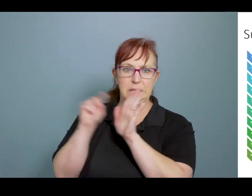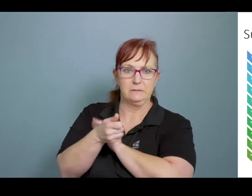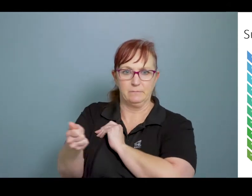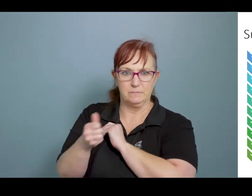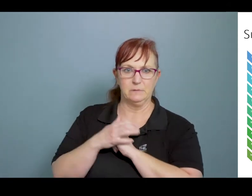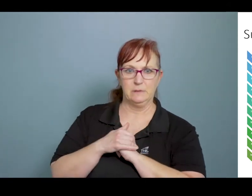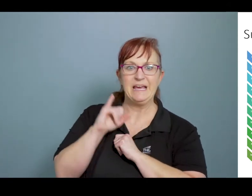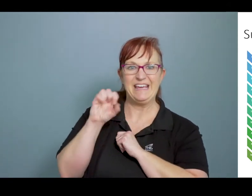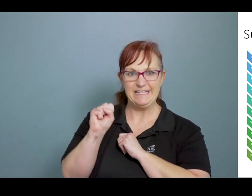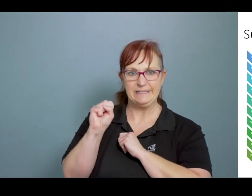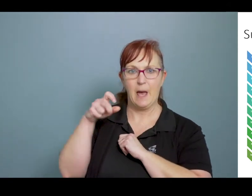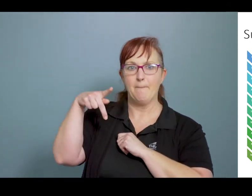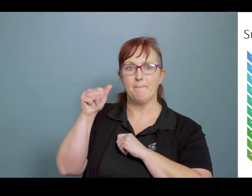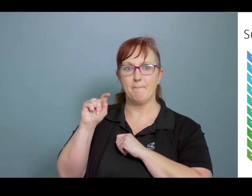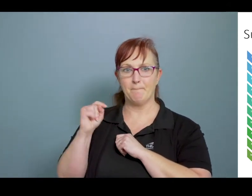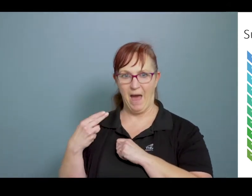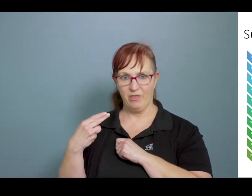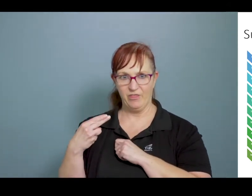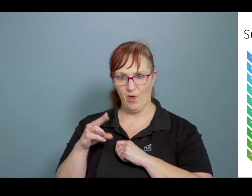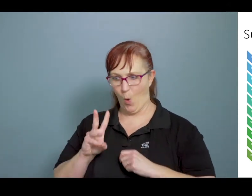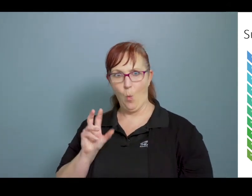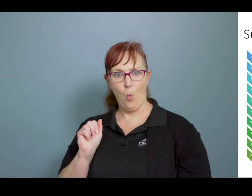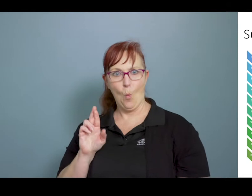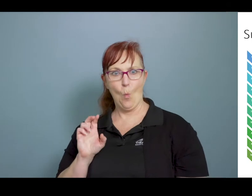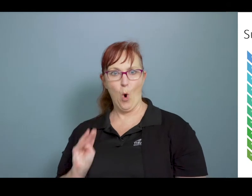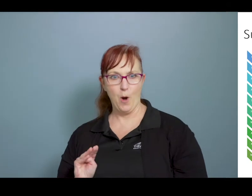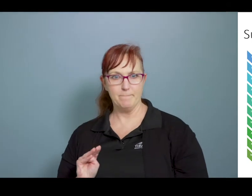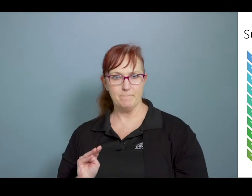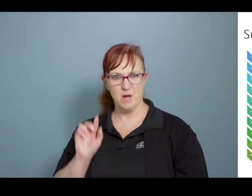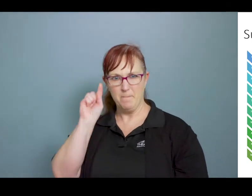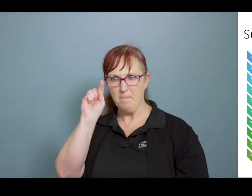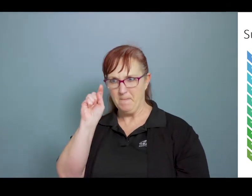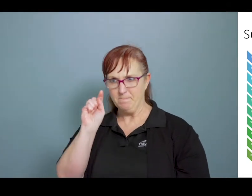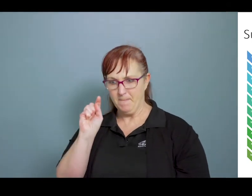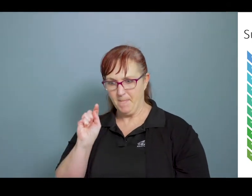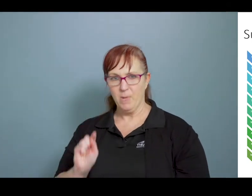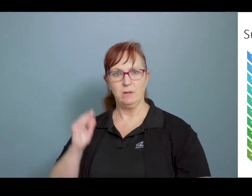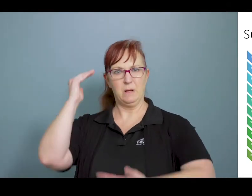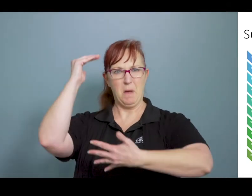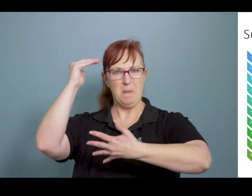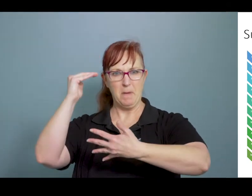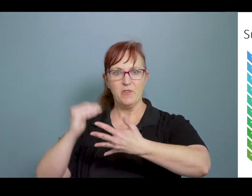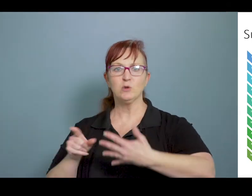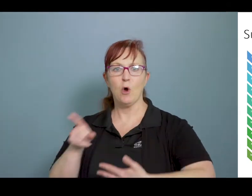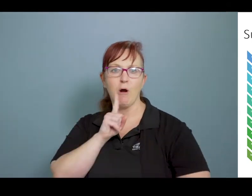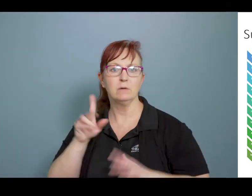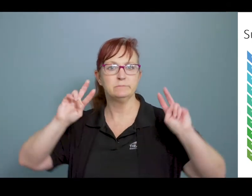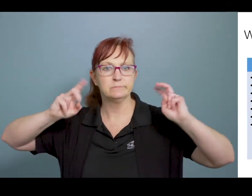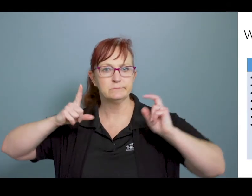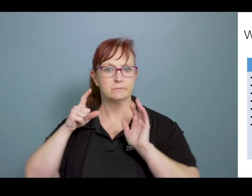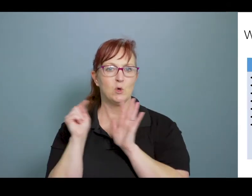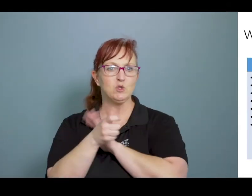are things to keep in mind when we're thinking about suicide warning signs.